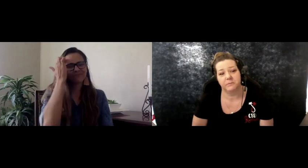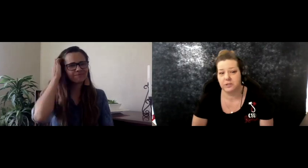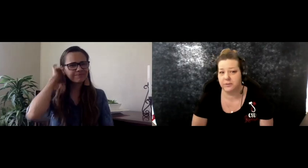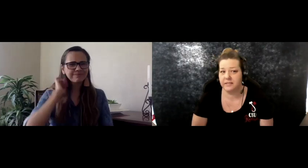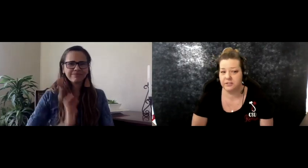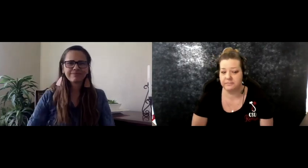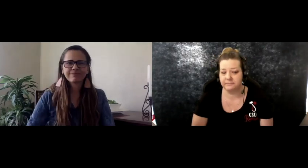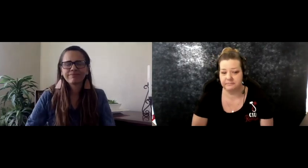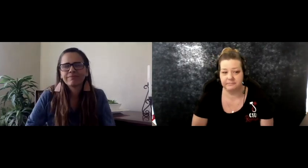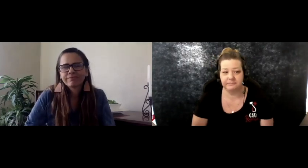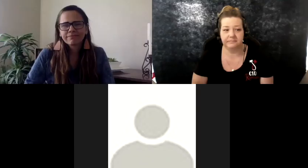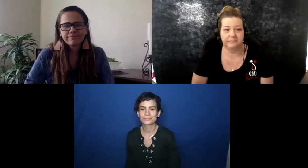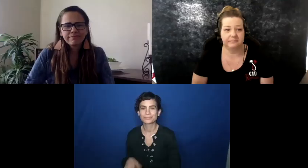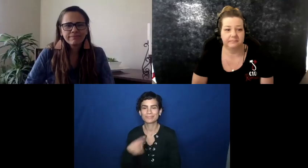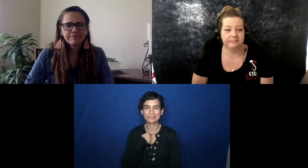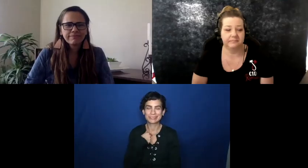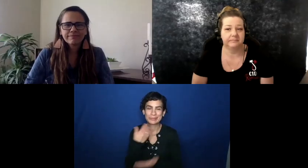We'll start with Esther.